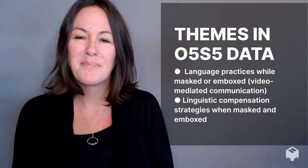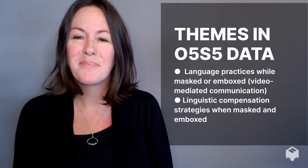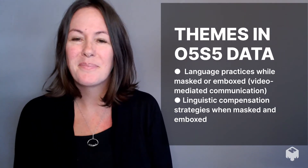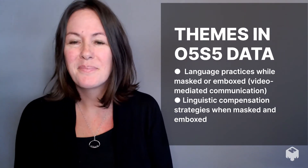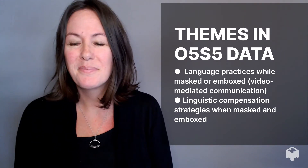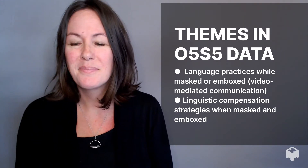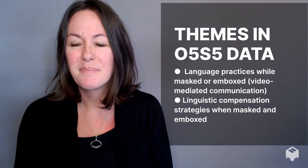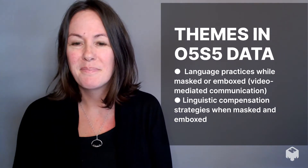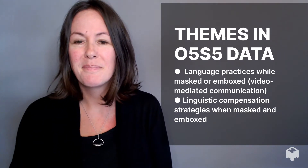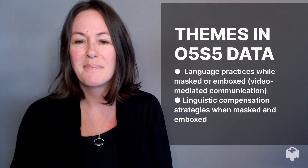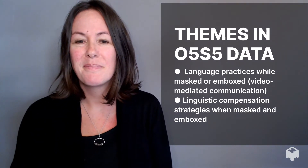eyebrows.